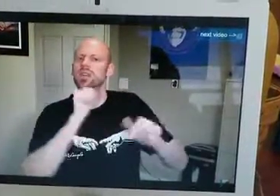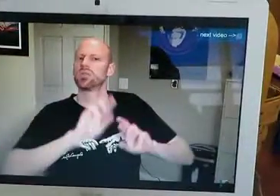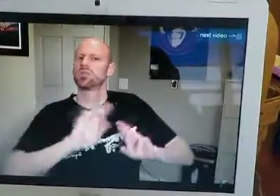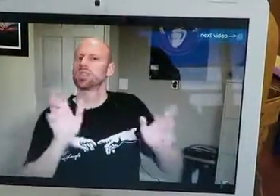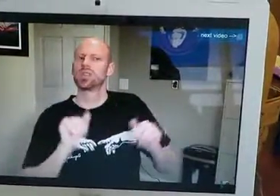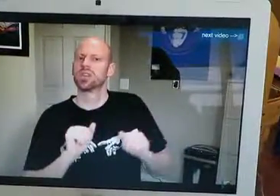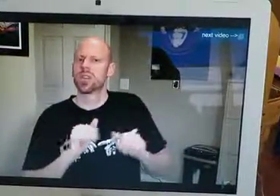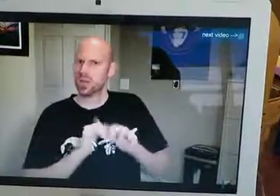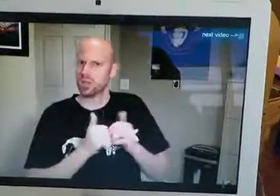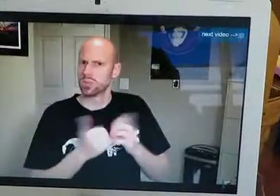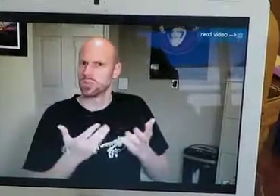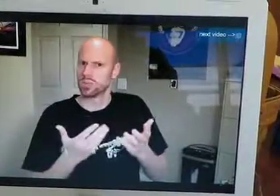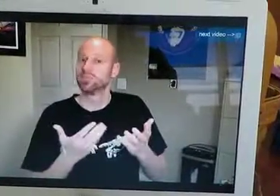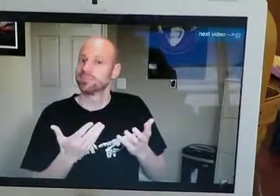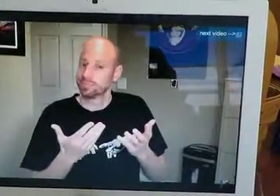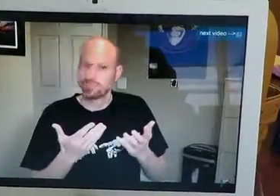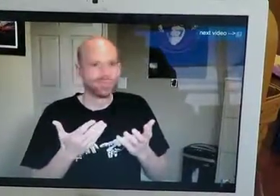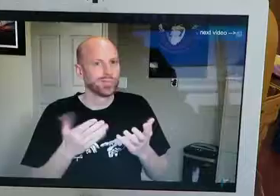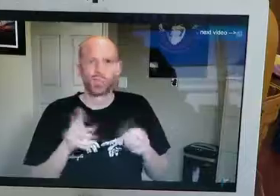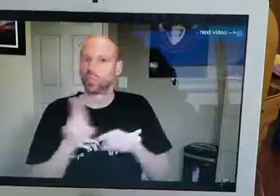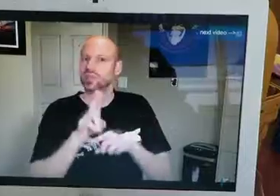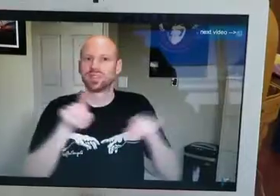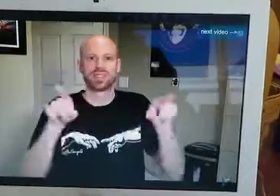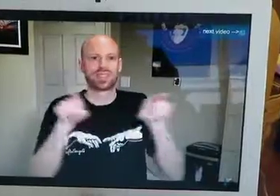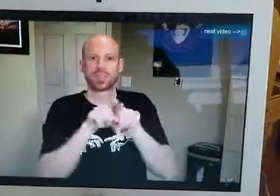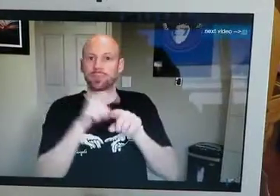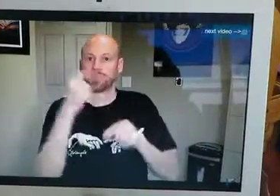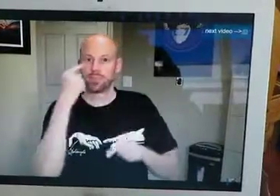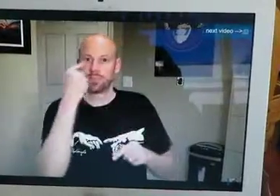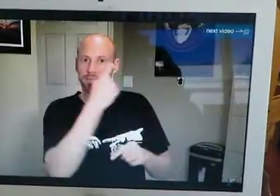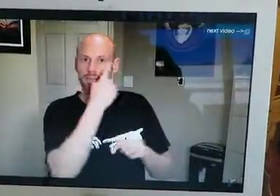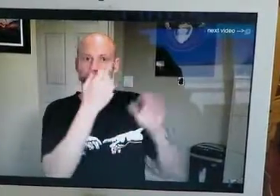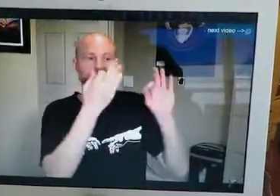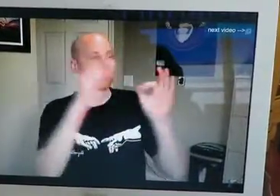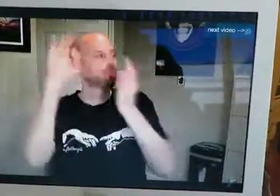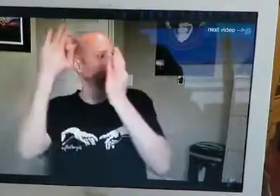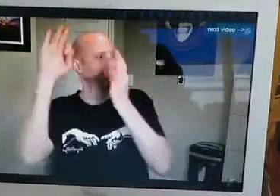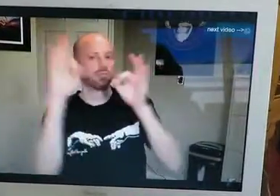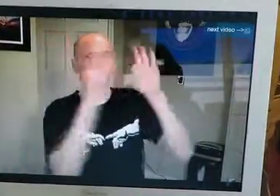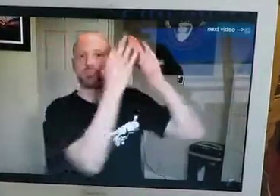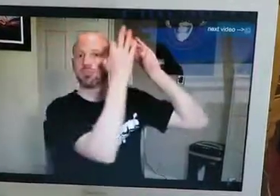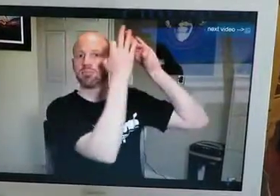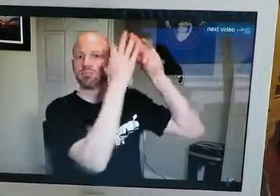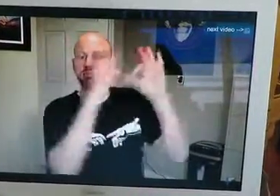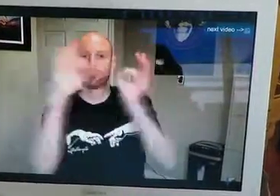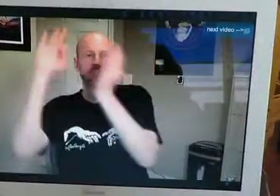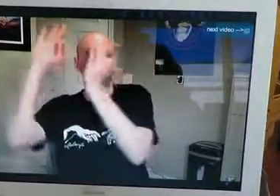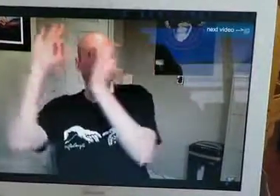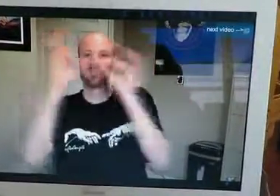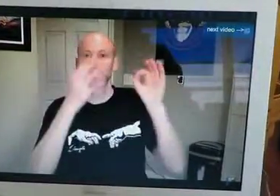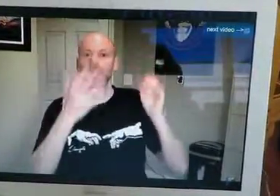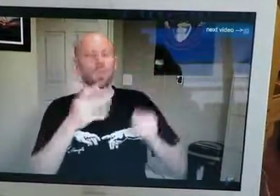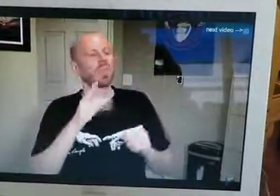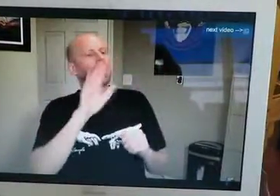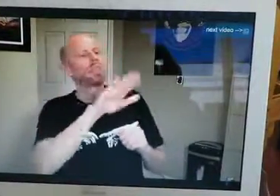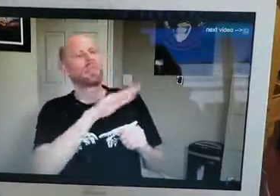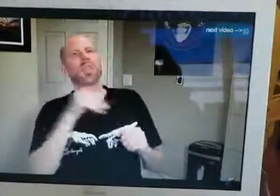and the presenter then is not ready for them to be having a turn. And the same with eye contact. They'll be swinging back and forth looking at